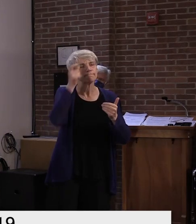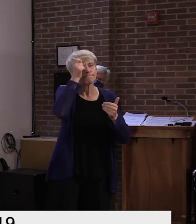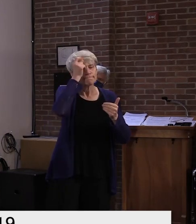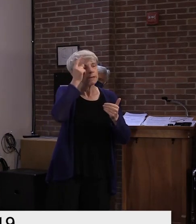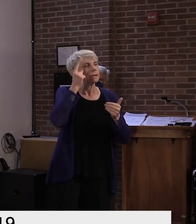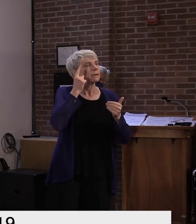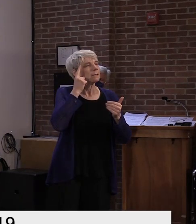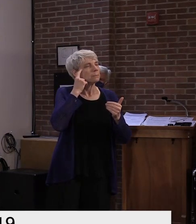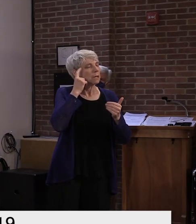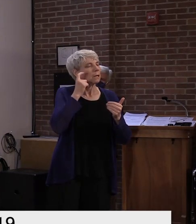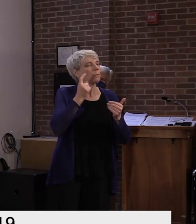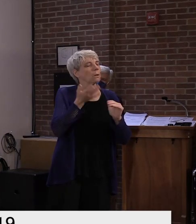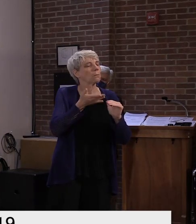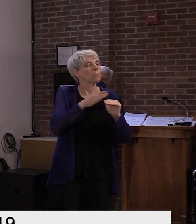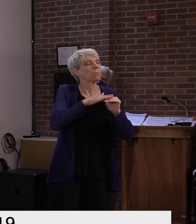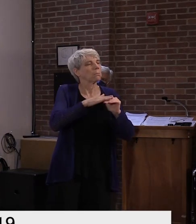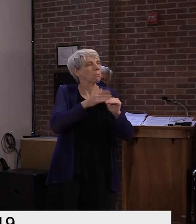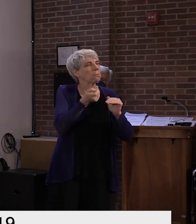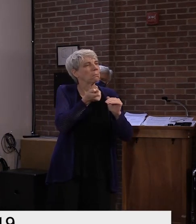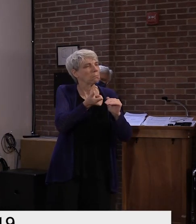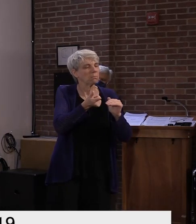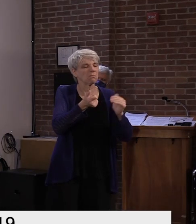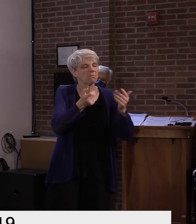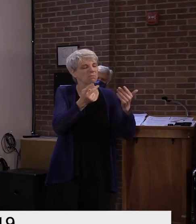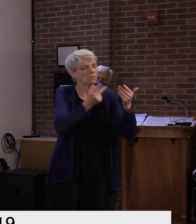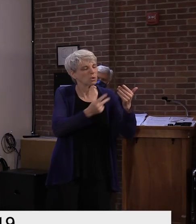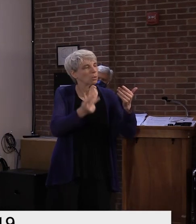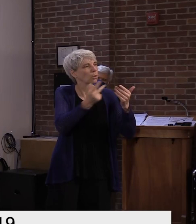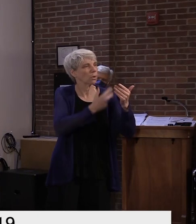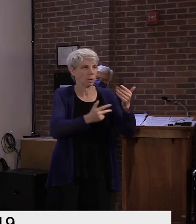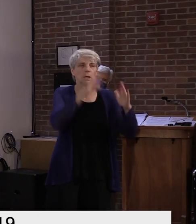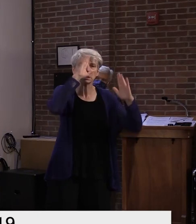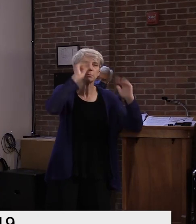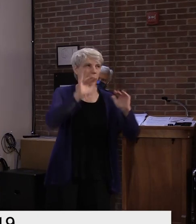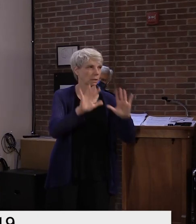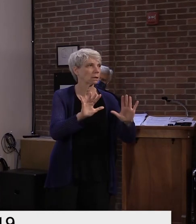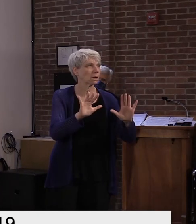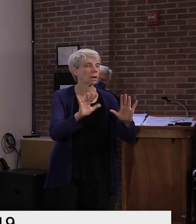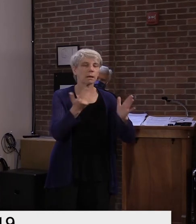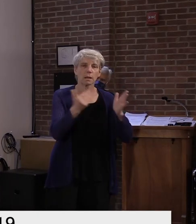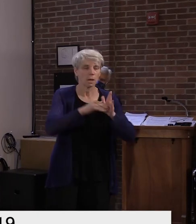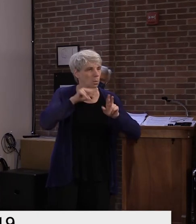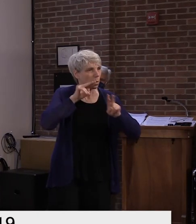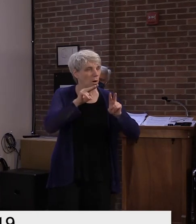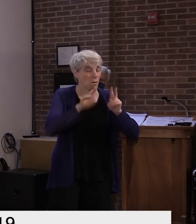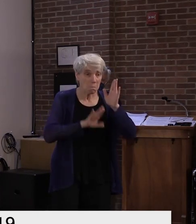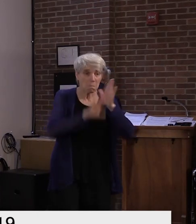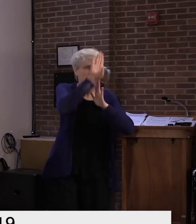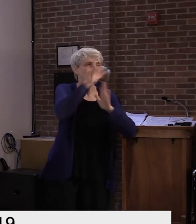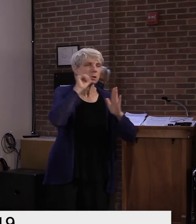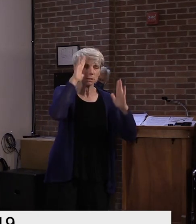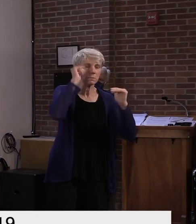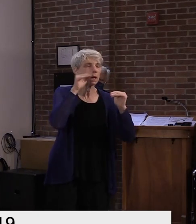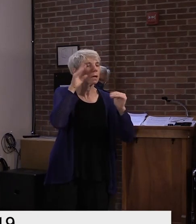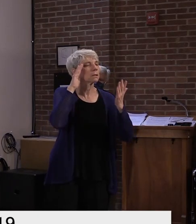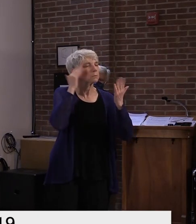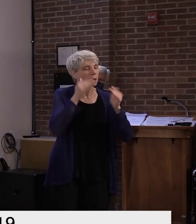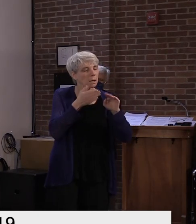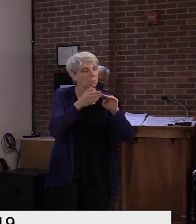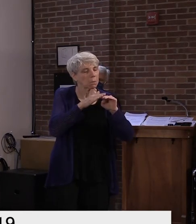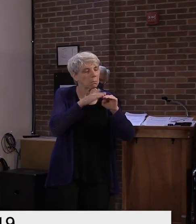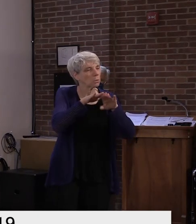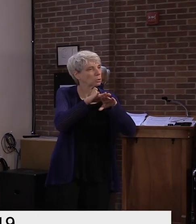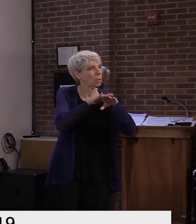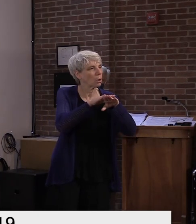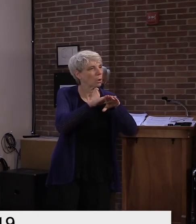up in new cases over the next 3 weeks. But again, as I said, this is something we'll watch closely and nothing that gives a cause for concern at